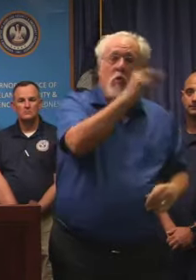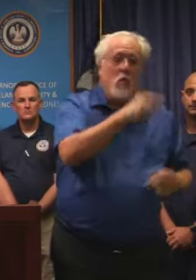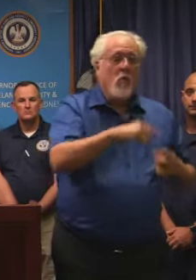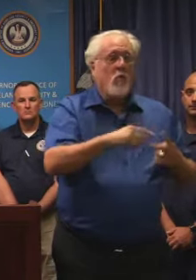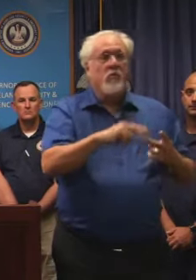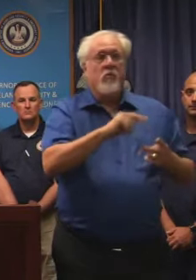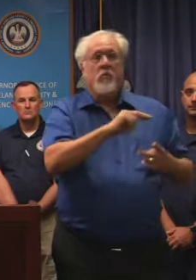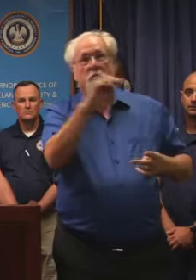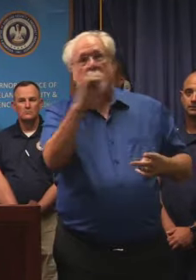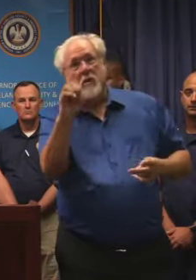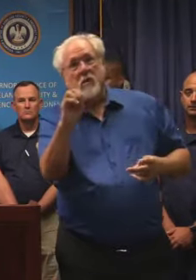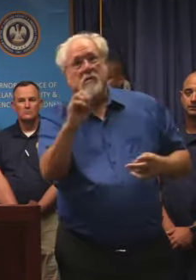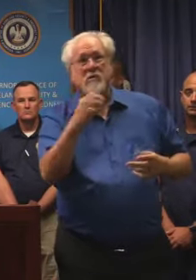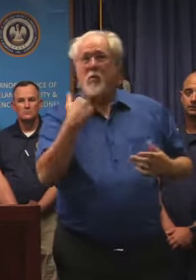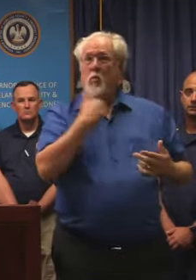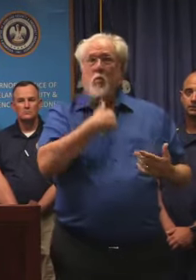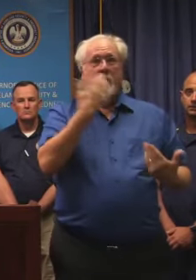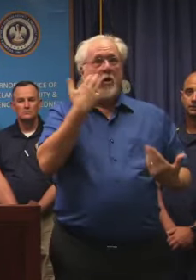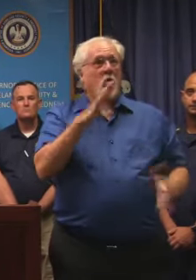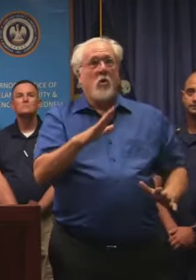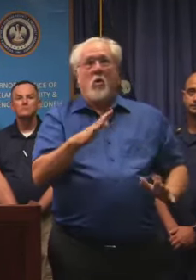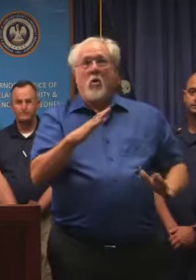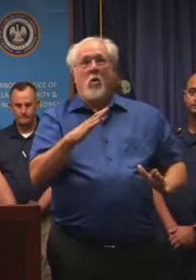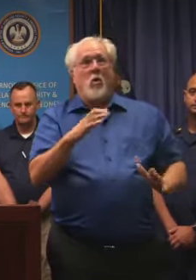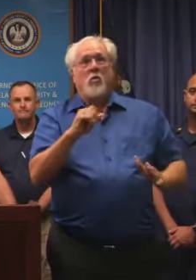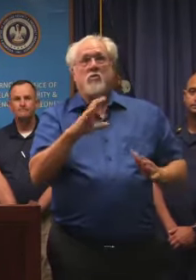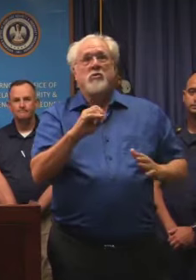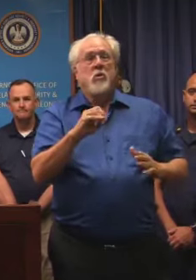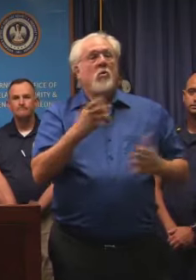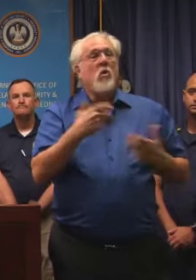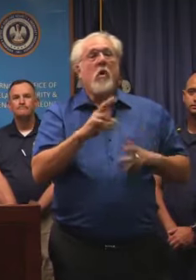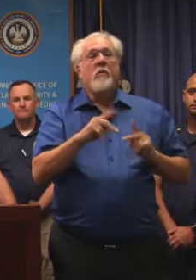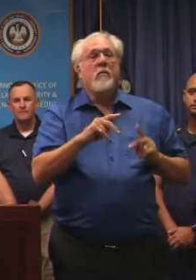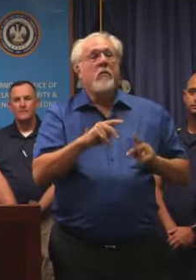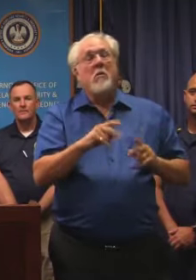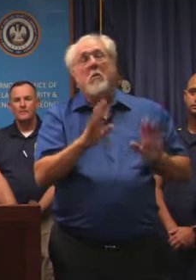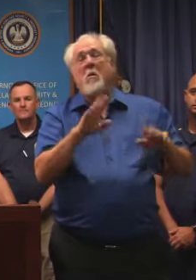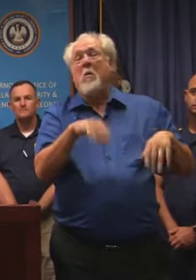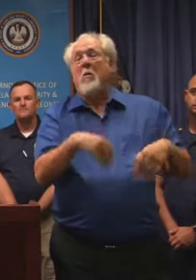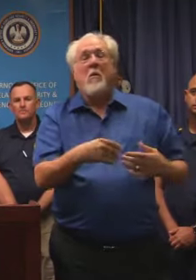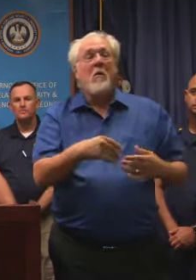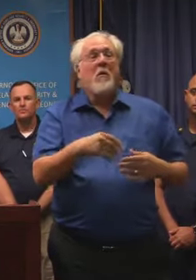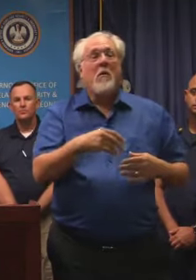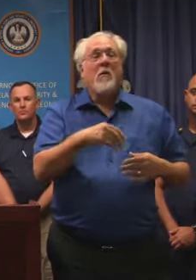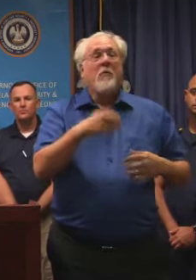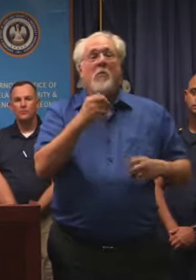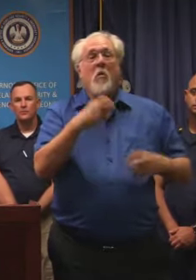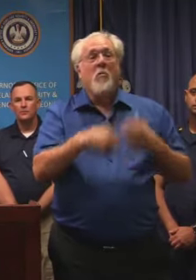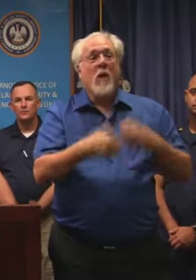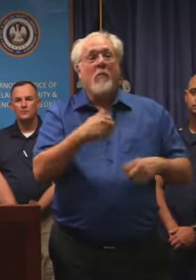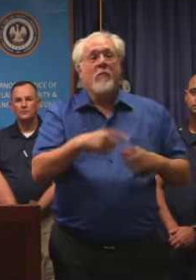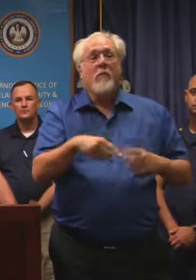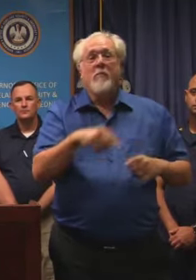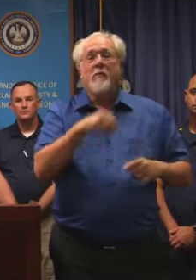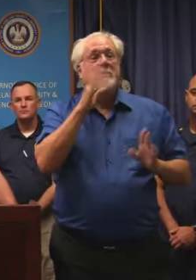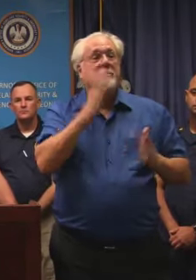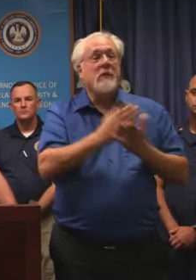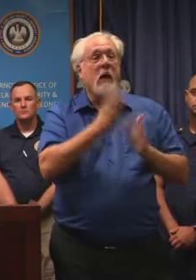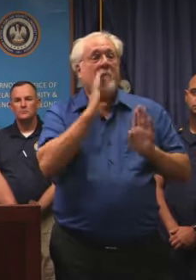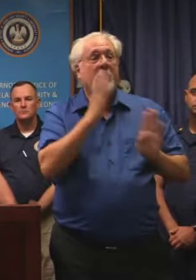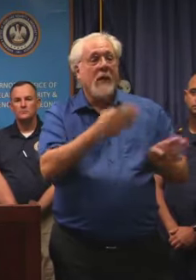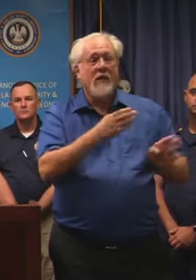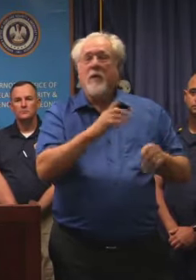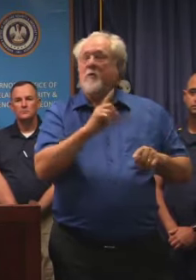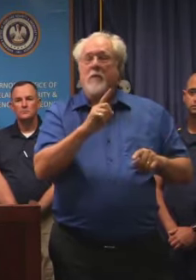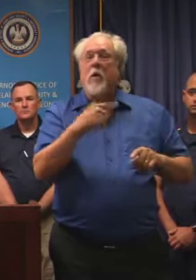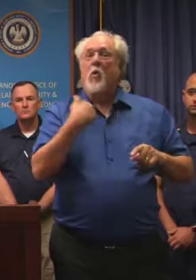move northeast. We don't know yet, and so we don't want people to become complacent and stop paying attention and let their guard down. The other